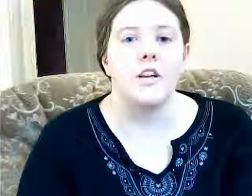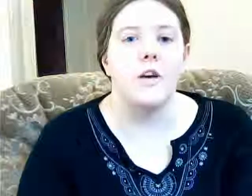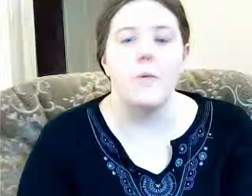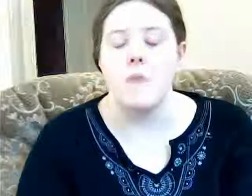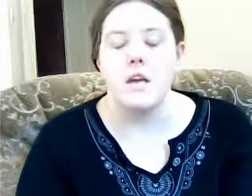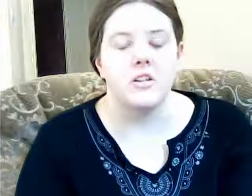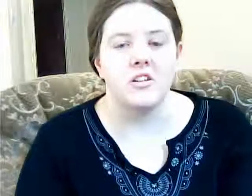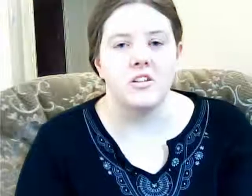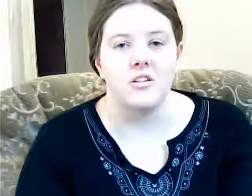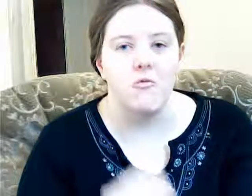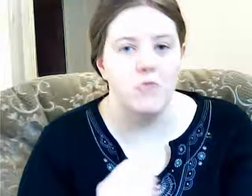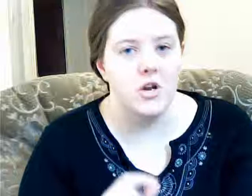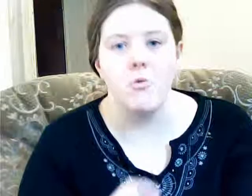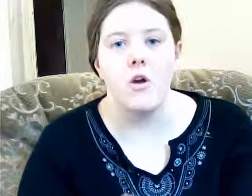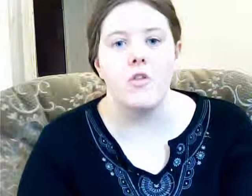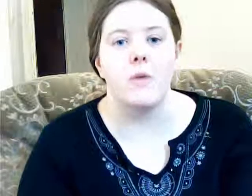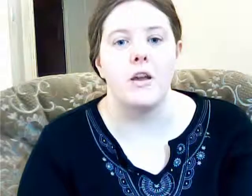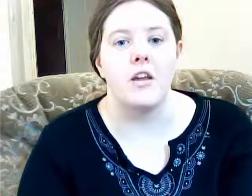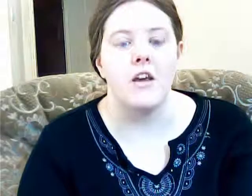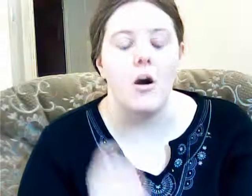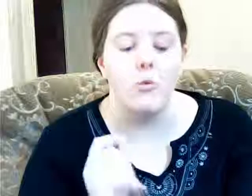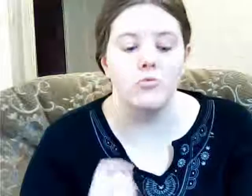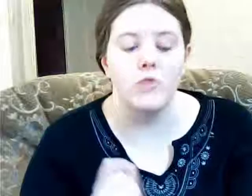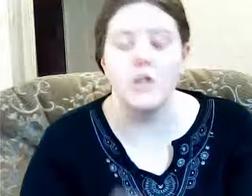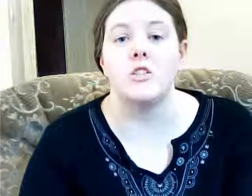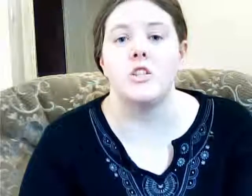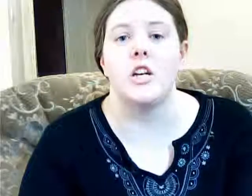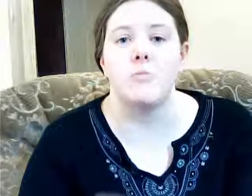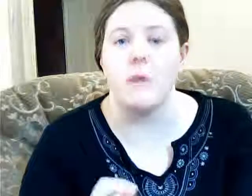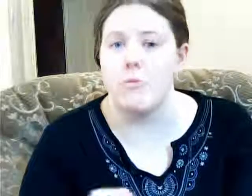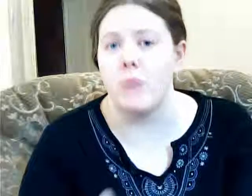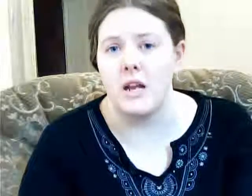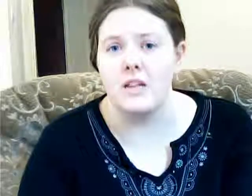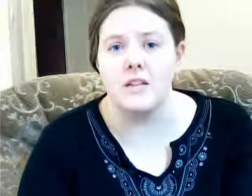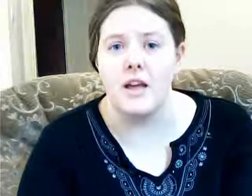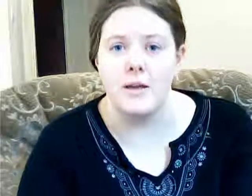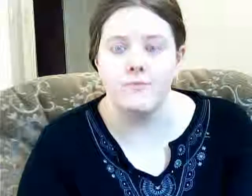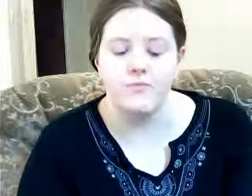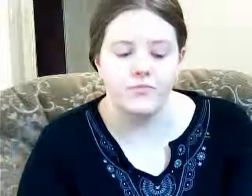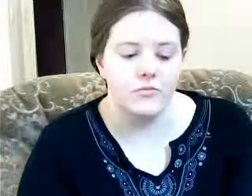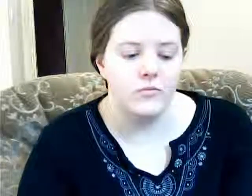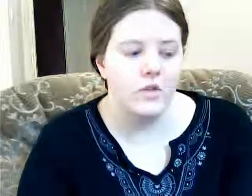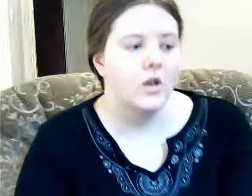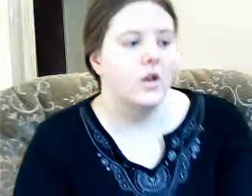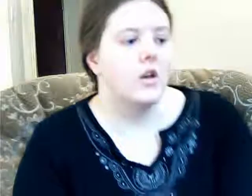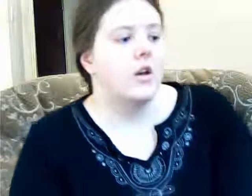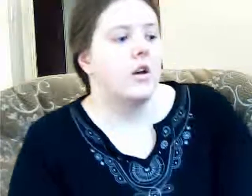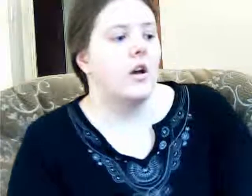amazing really worth the money i would really suggest people play this game um